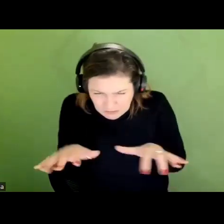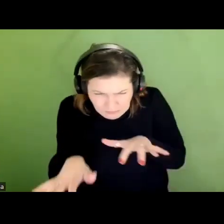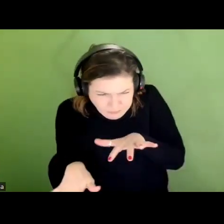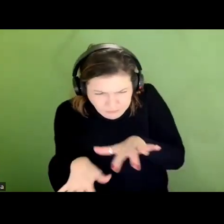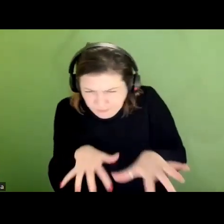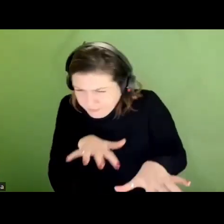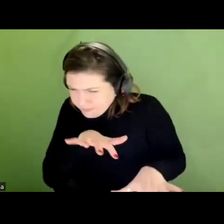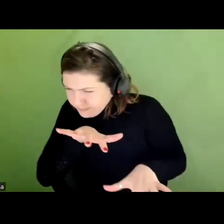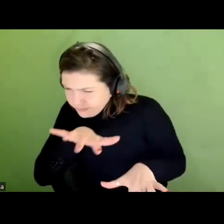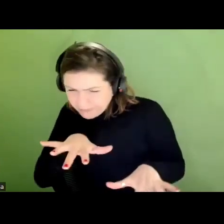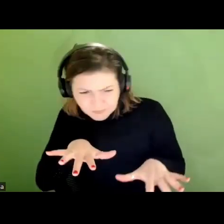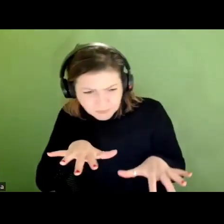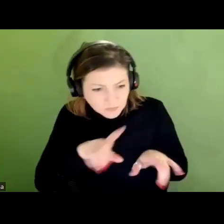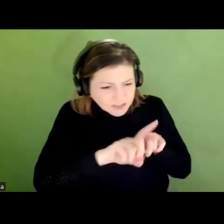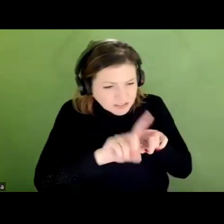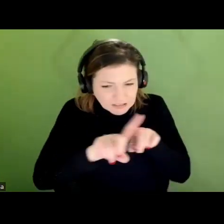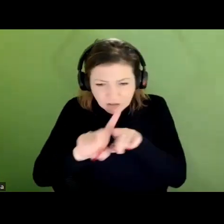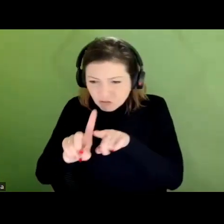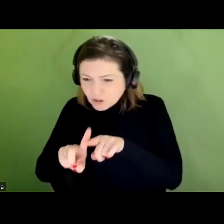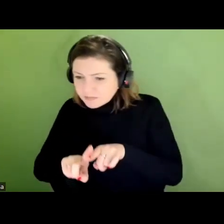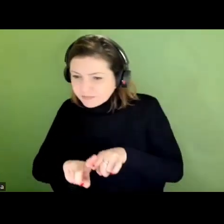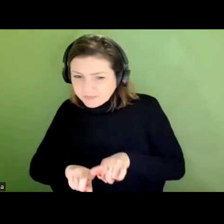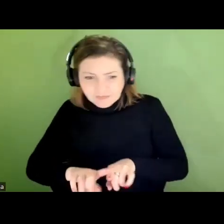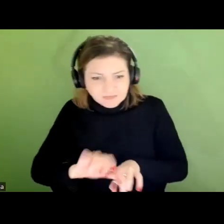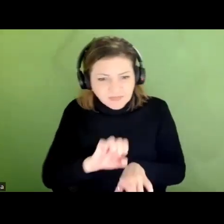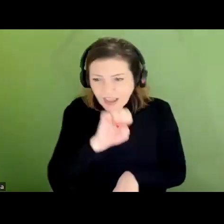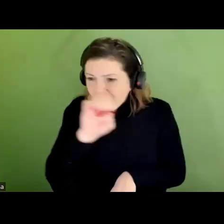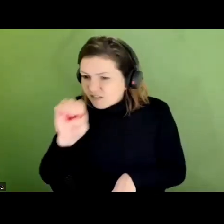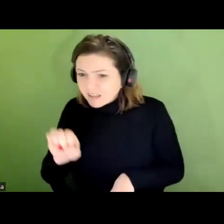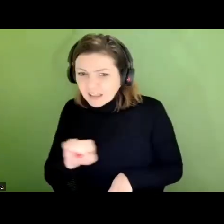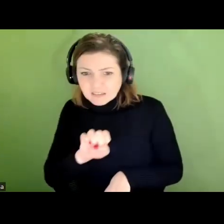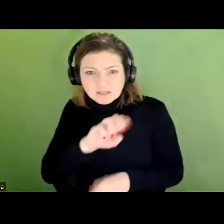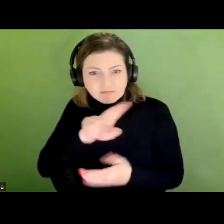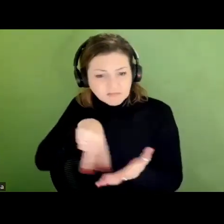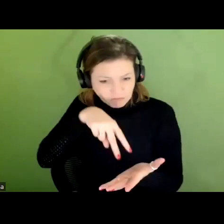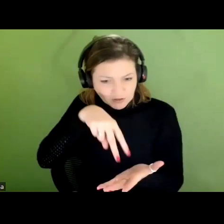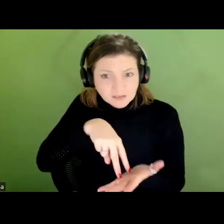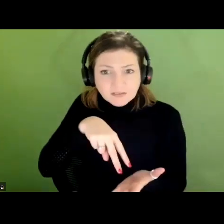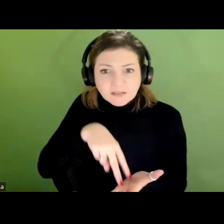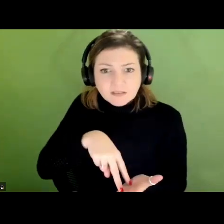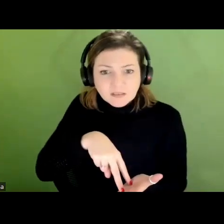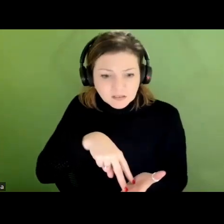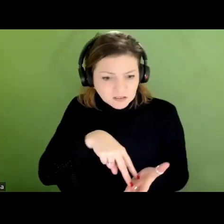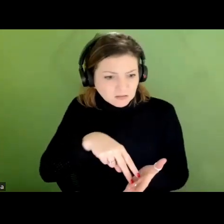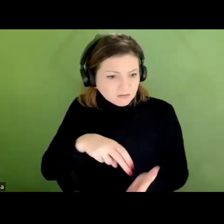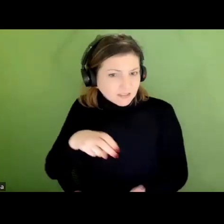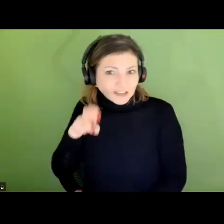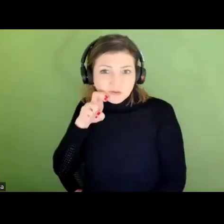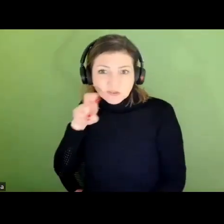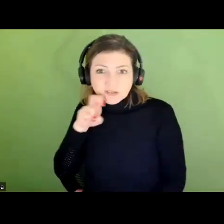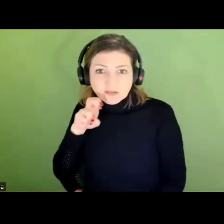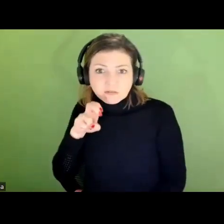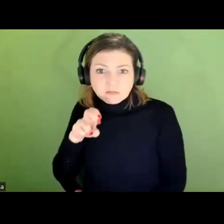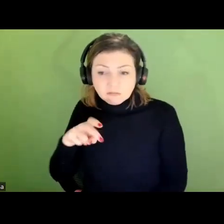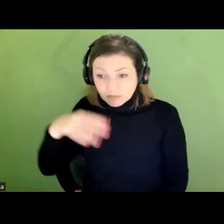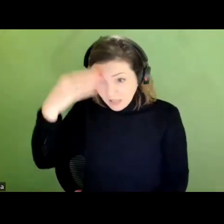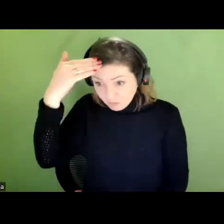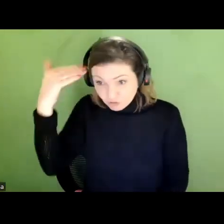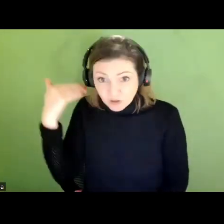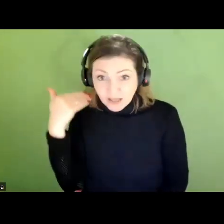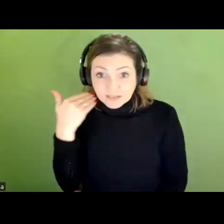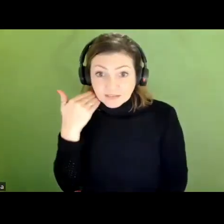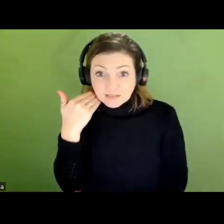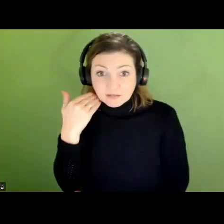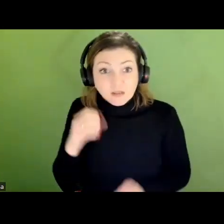Afghans, Syrians, Nigerians, and Eritreans like me. I tried 10 times to get onto anything